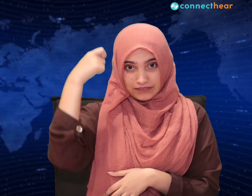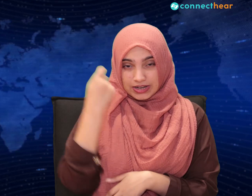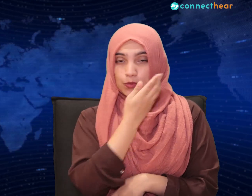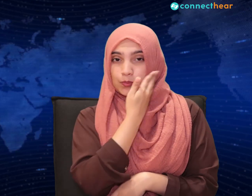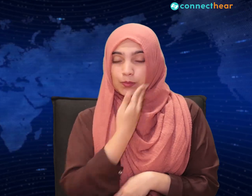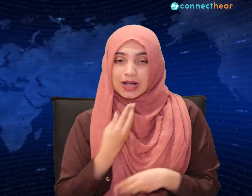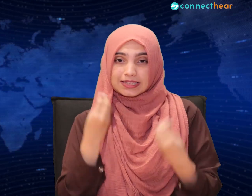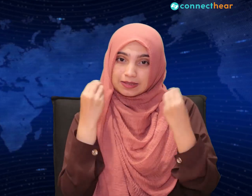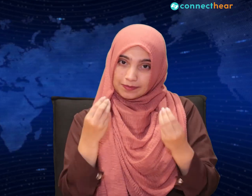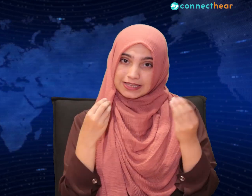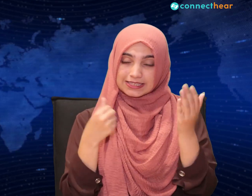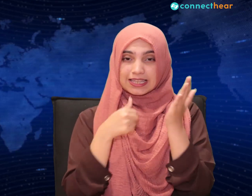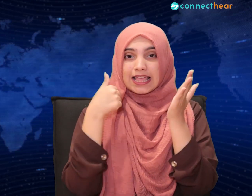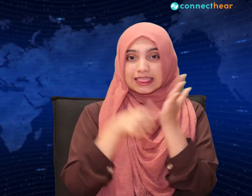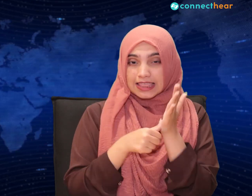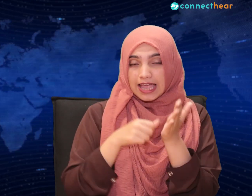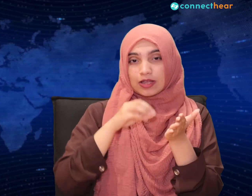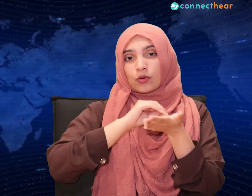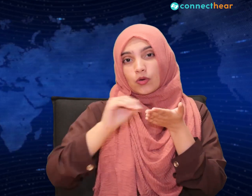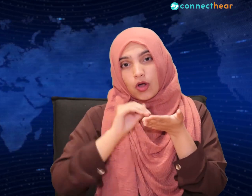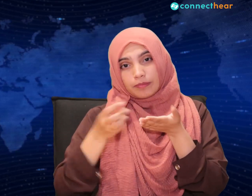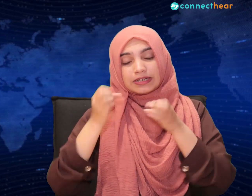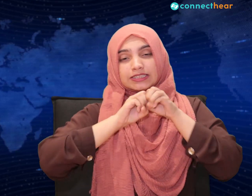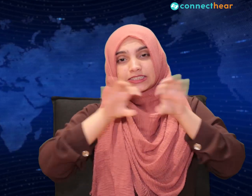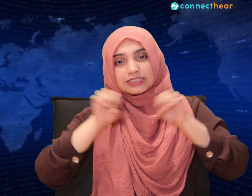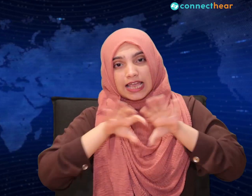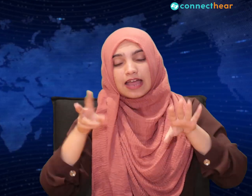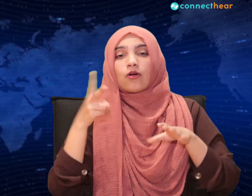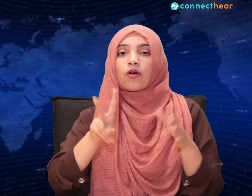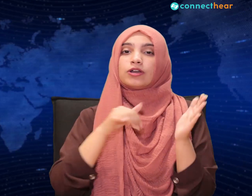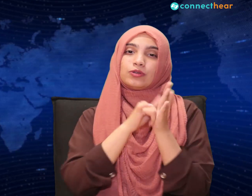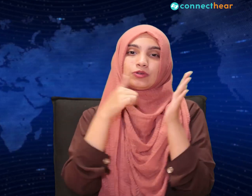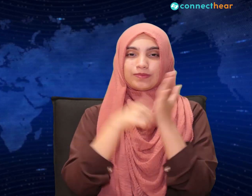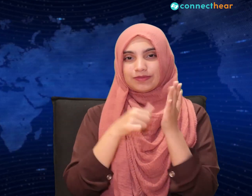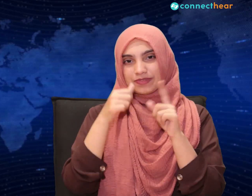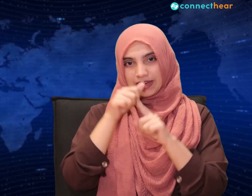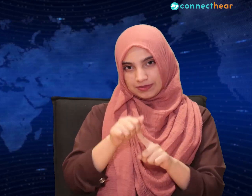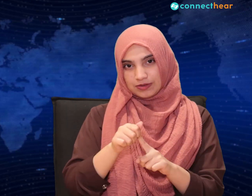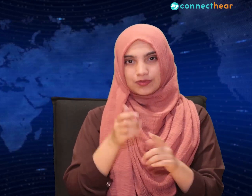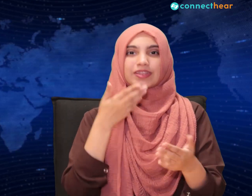the video, please like, comment, share, and subscribe.